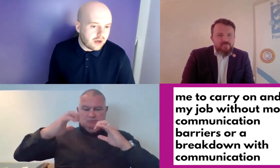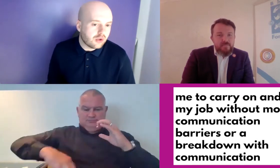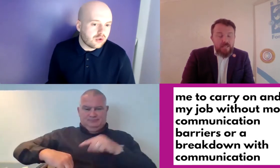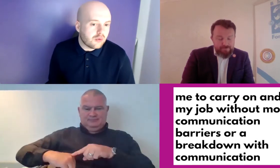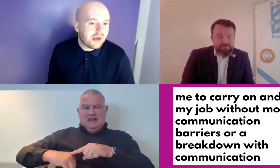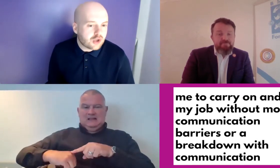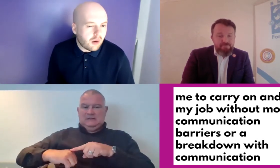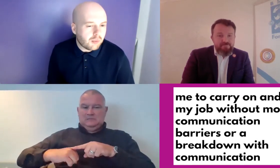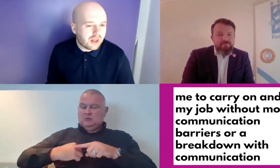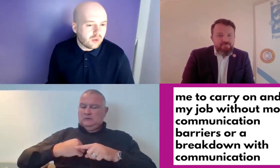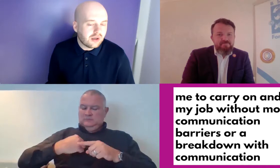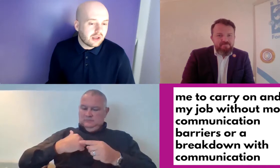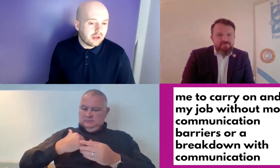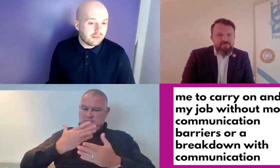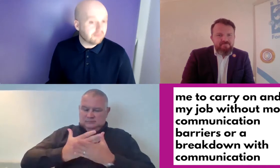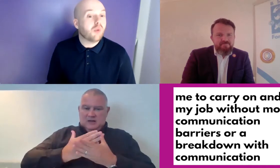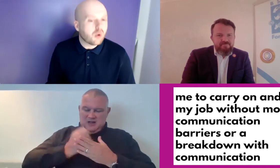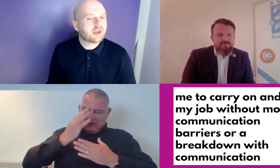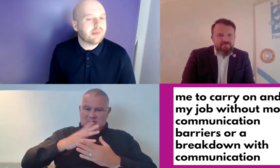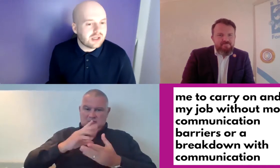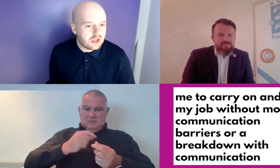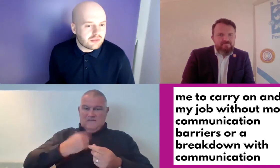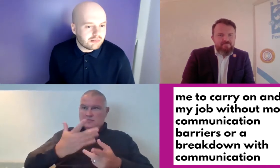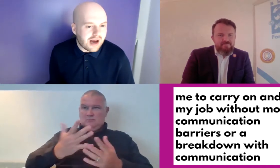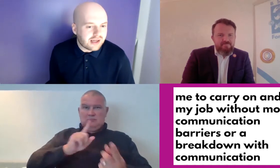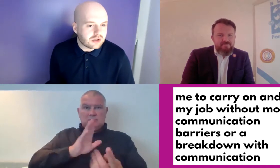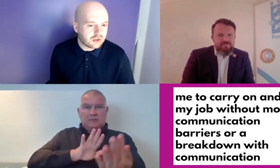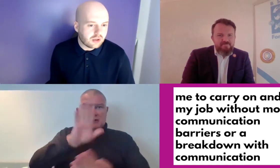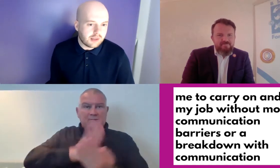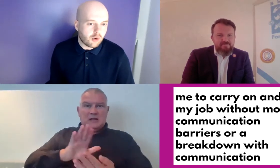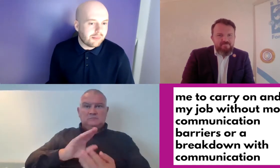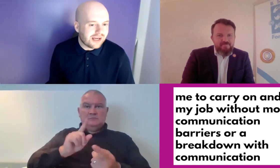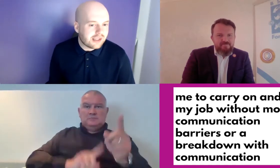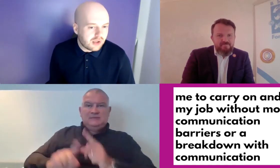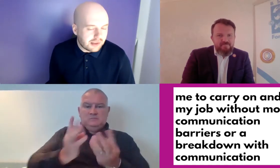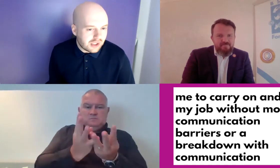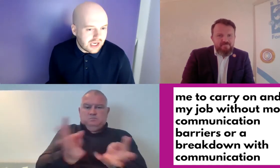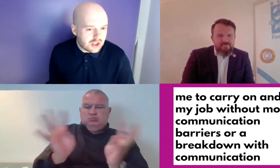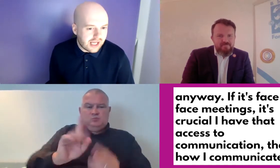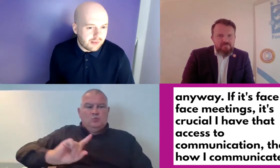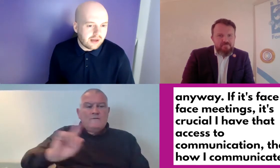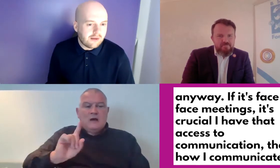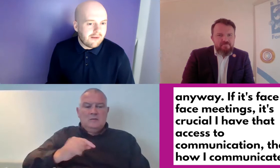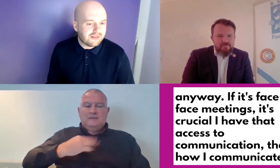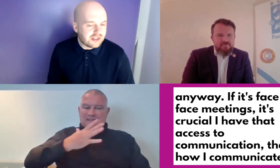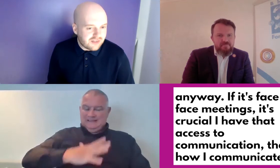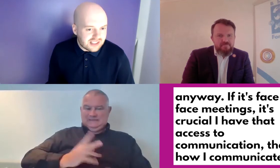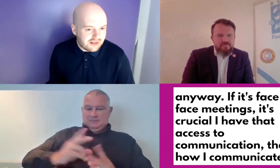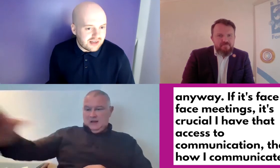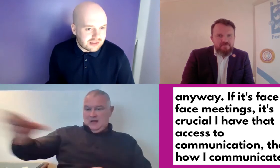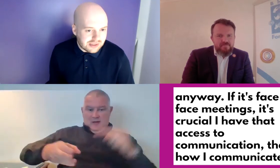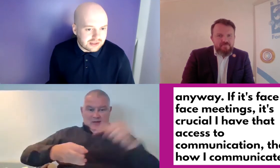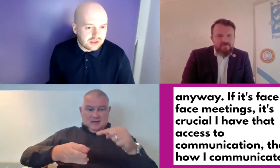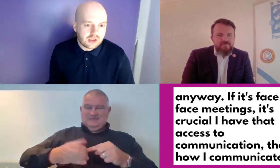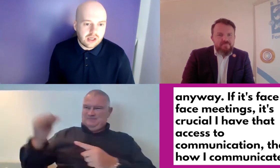carry on and do my job without more communication barriers or a breakdown in communication anyway. If there's